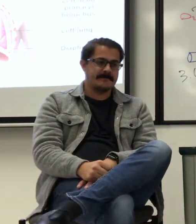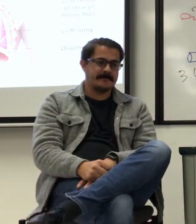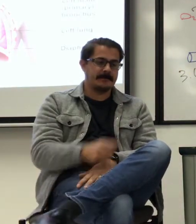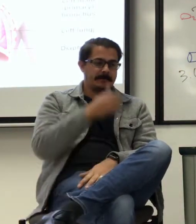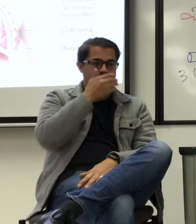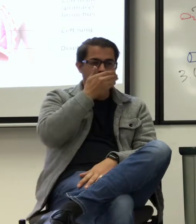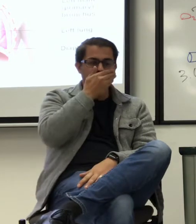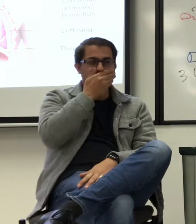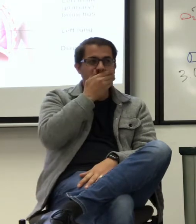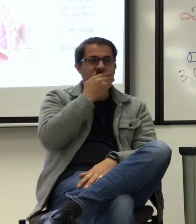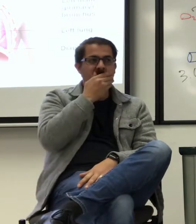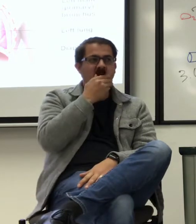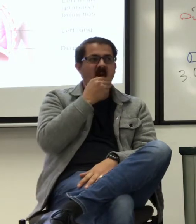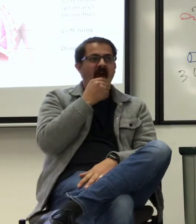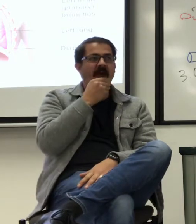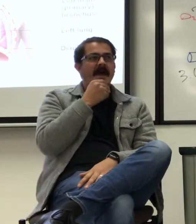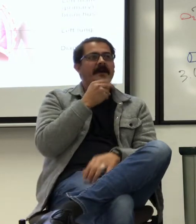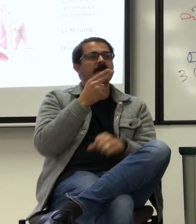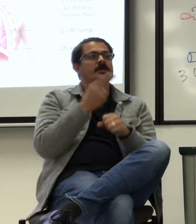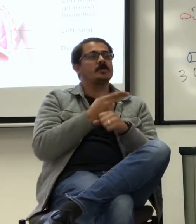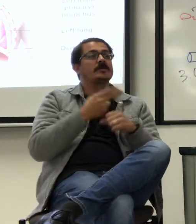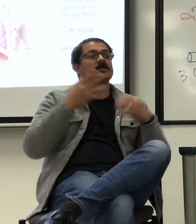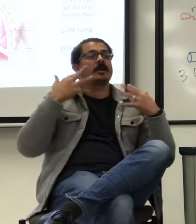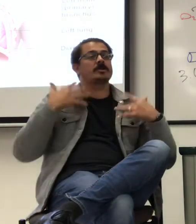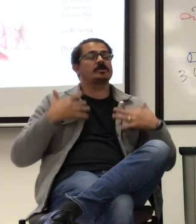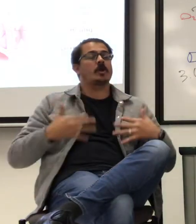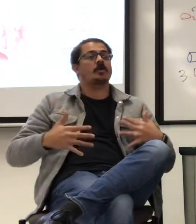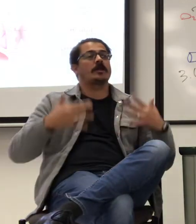the circulatory